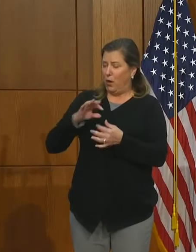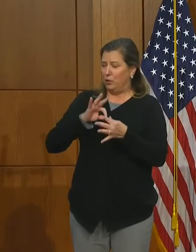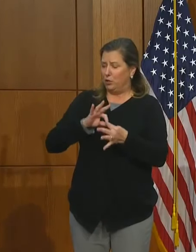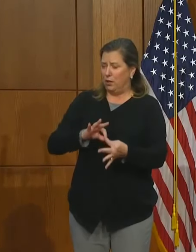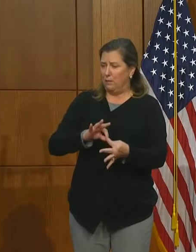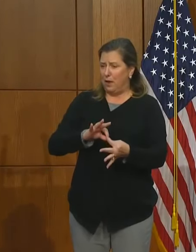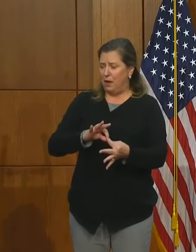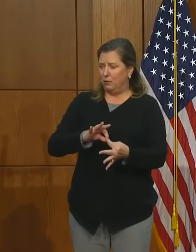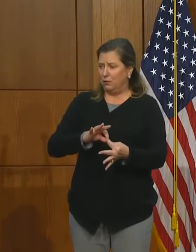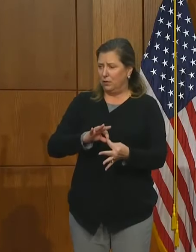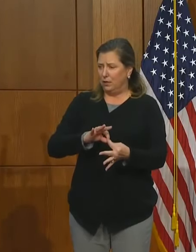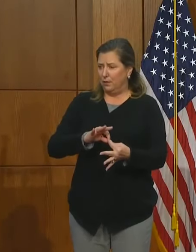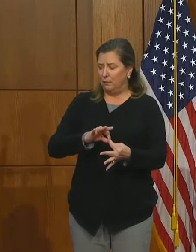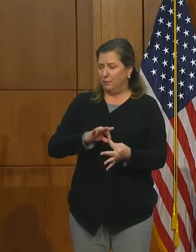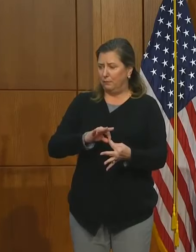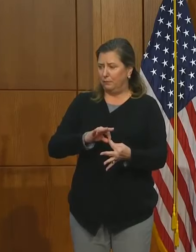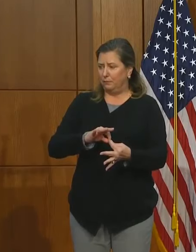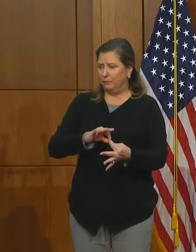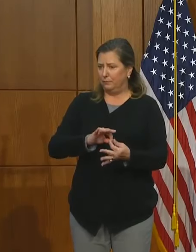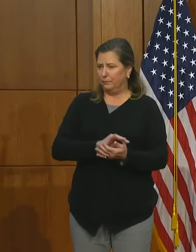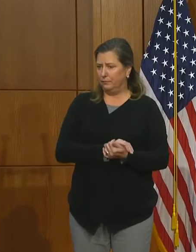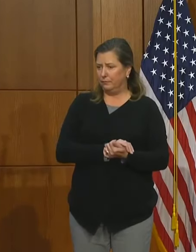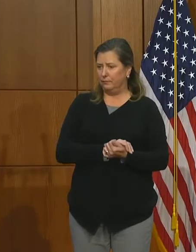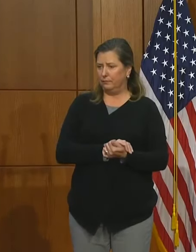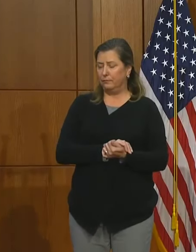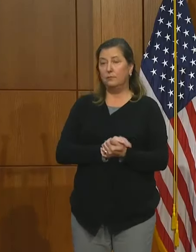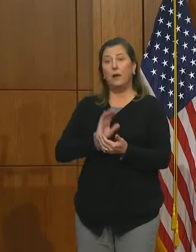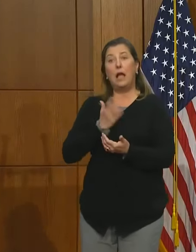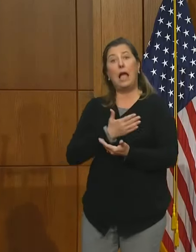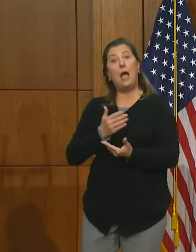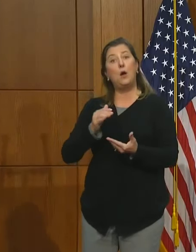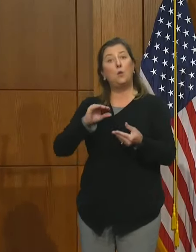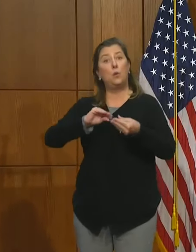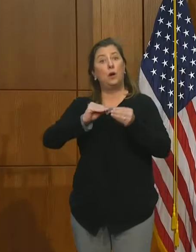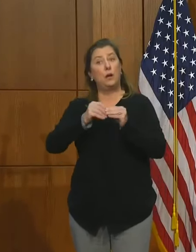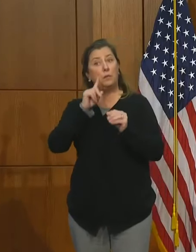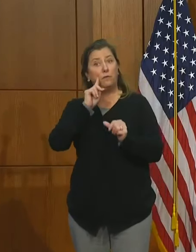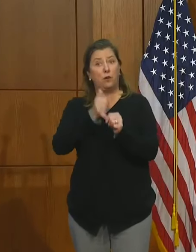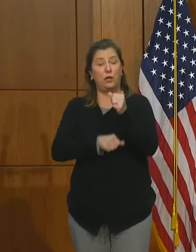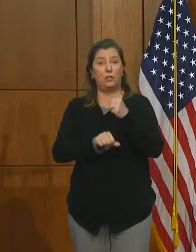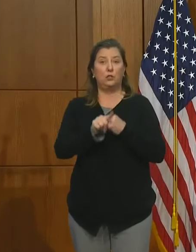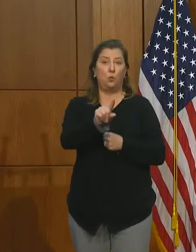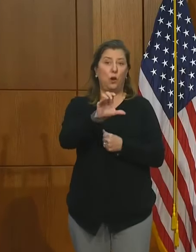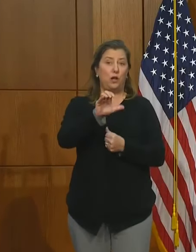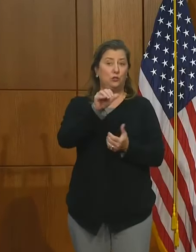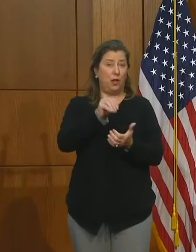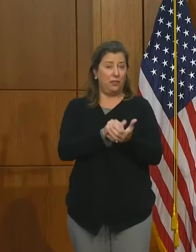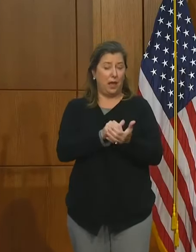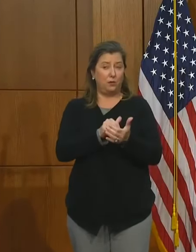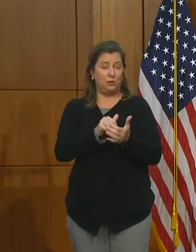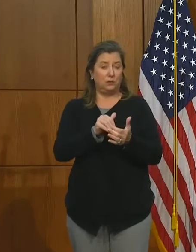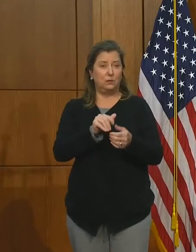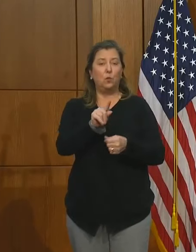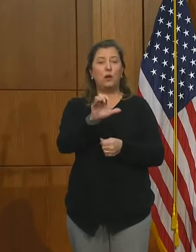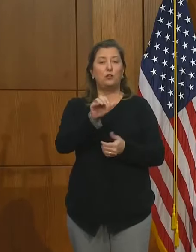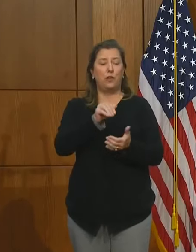about our reporting numbers per 100,000 population. Is that correct?